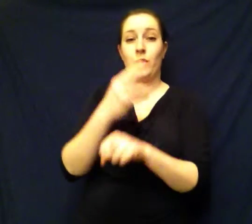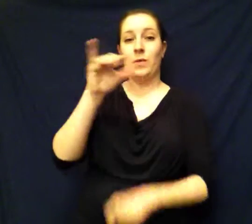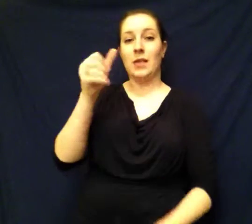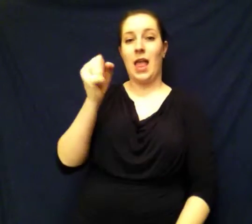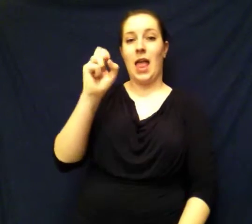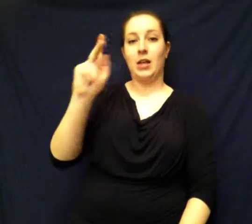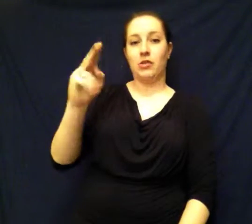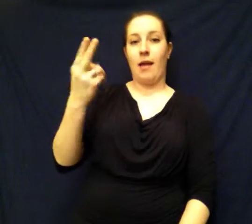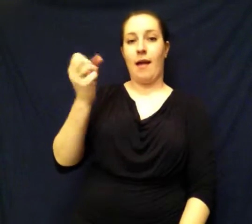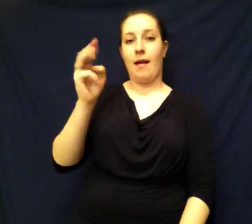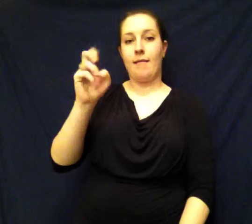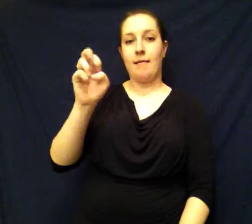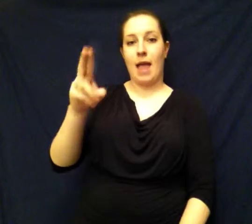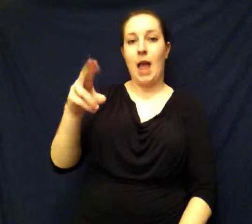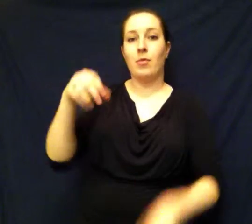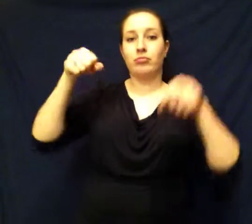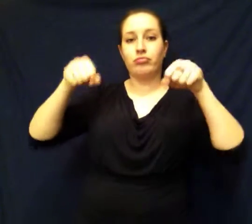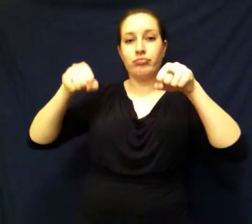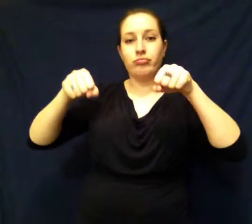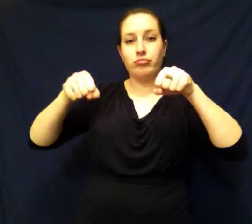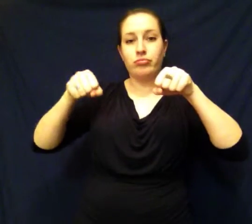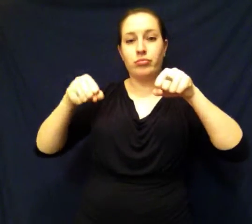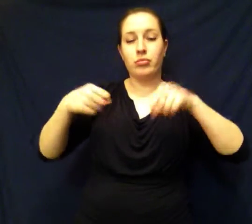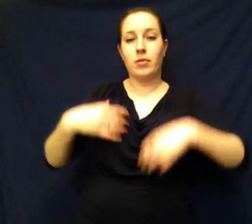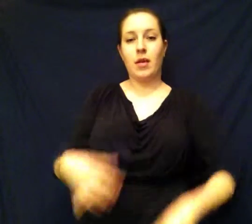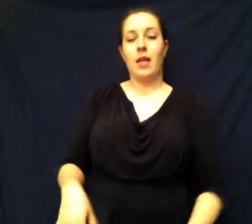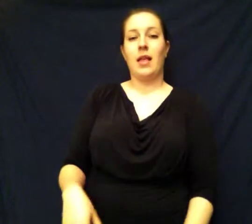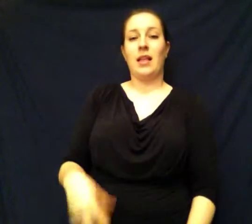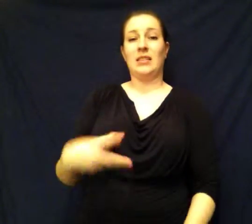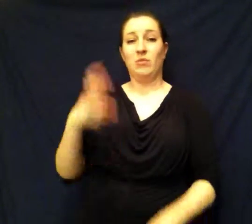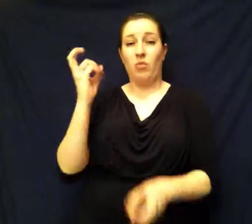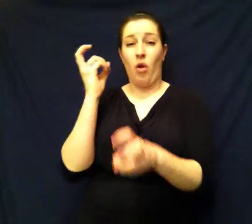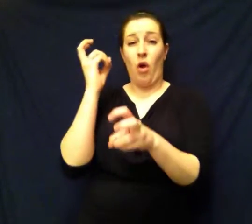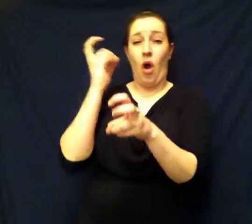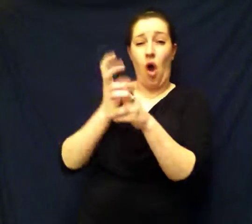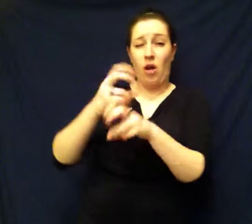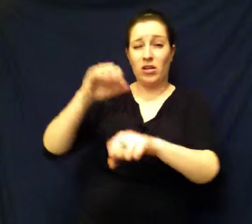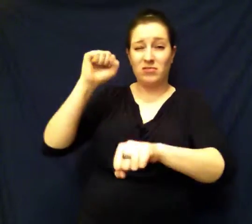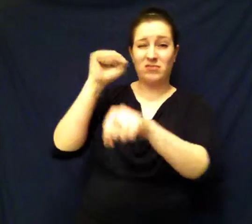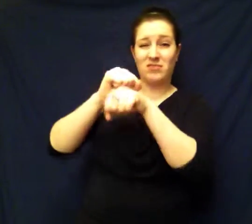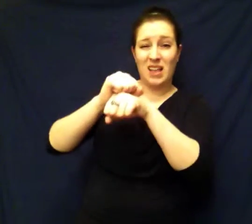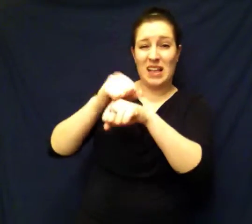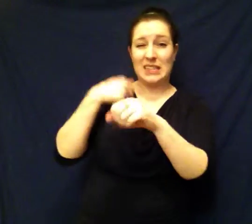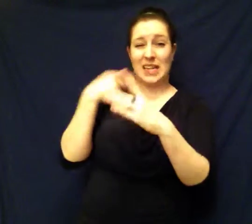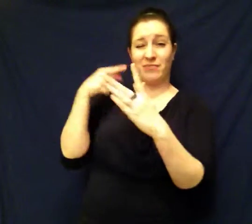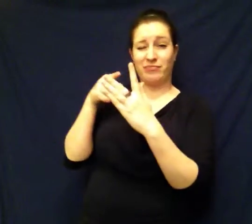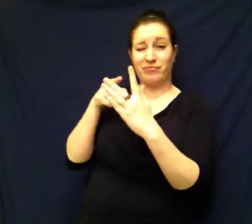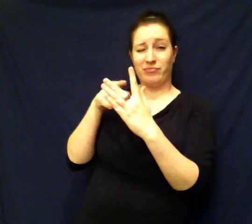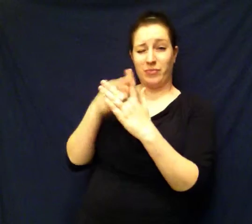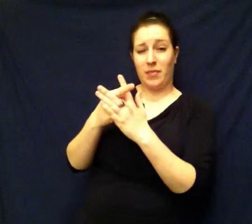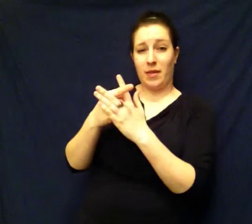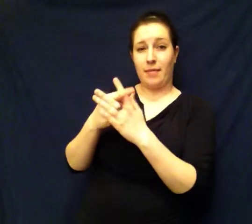the entry to the tunnel. And the reason it was so hard to get back in there is that after the tunnel escape,